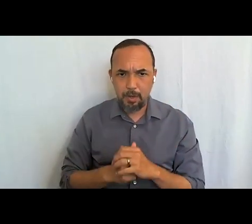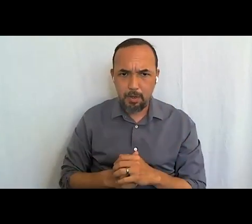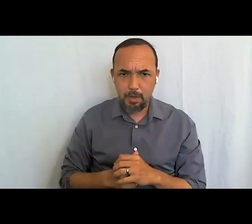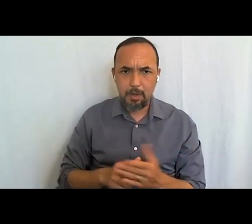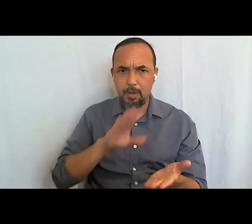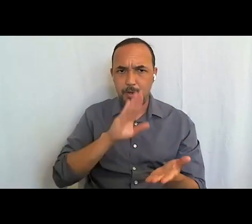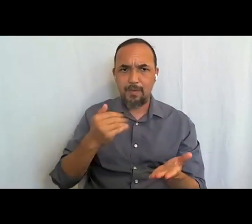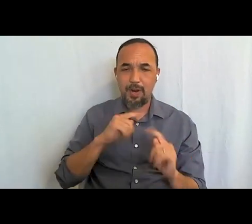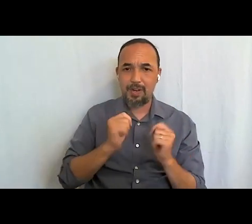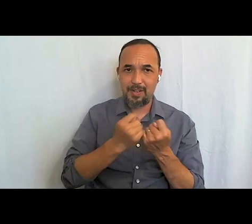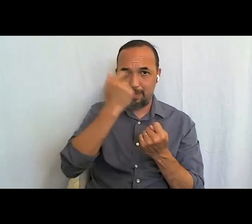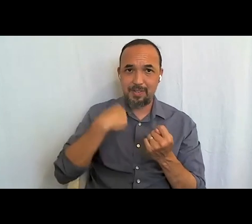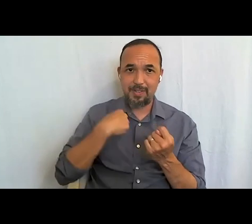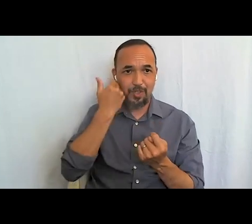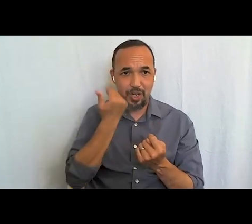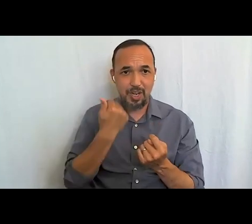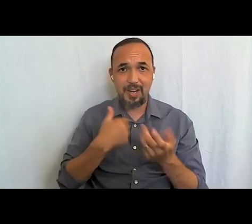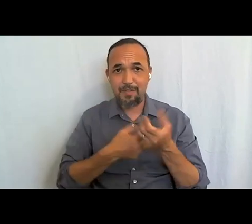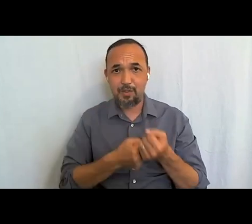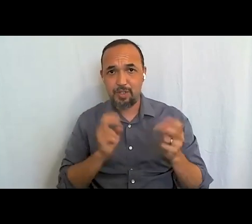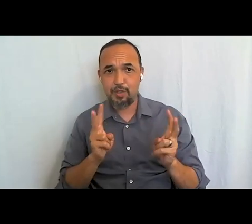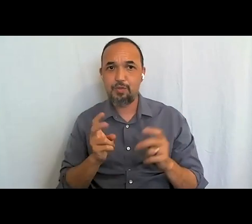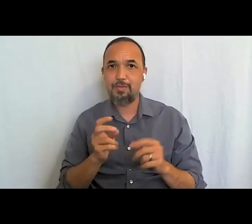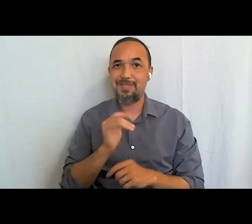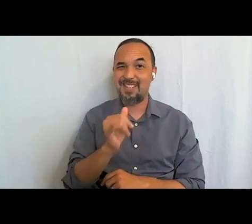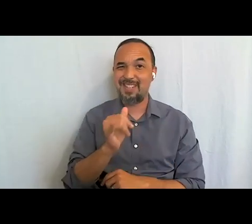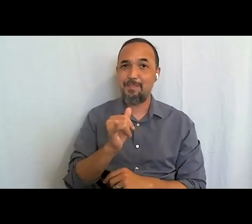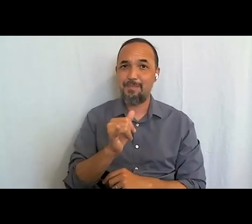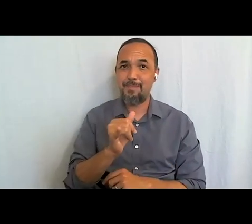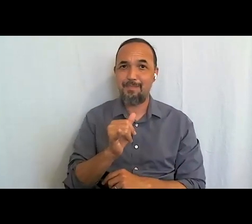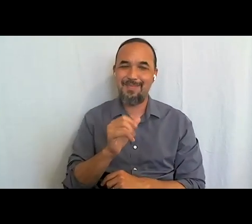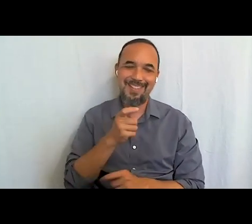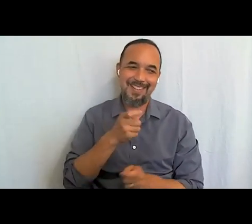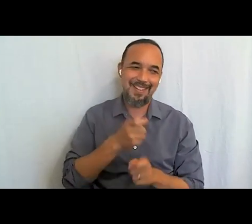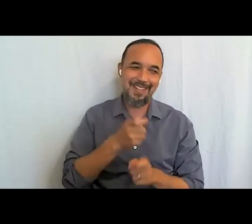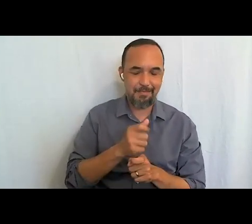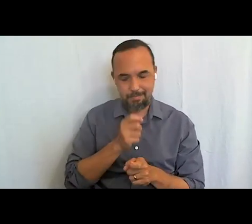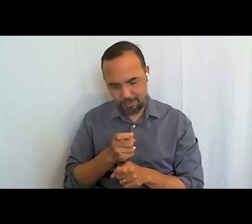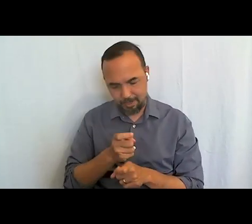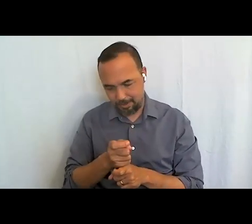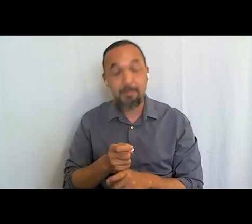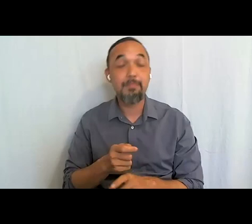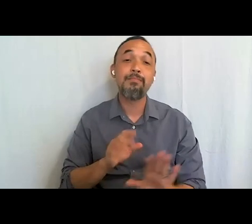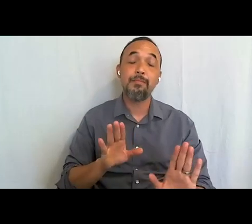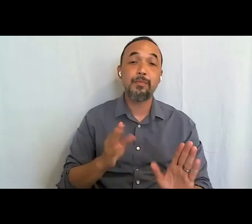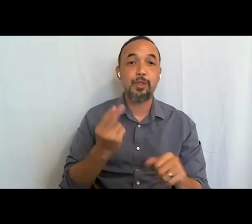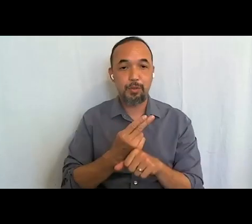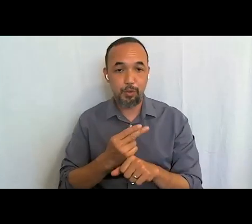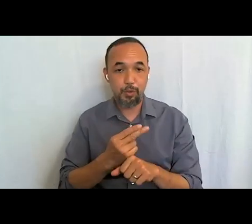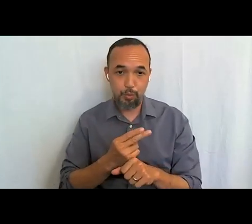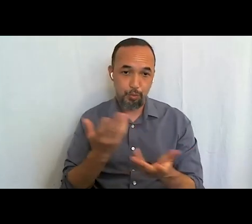shy and have trust issues. So do I. Just kidding. Not kidding. We use WhatsApp, someone just said. That's awesome.